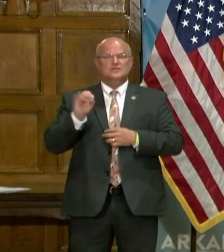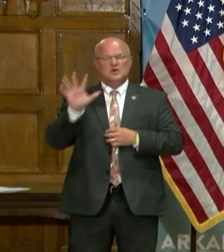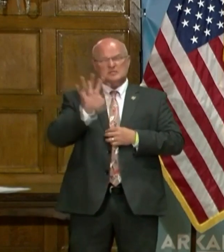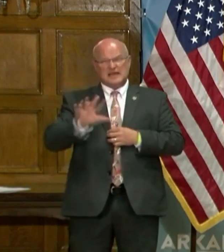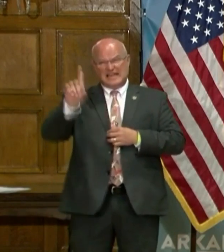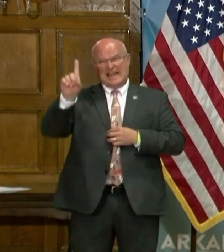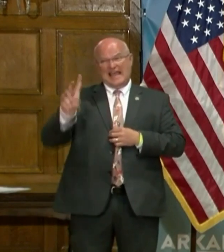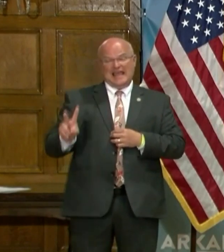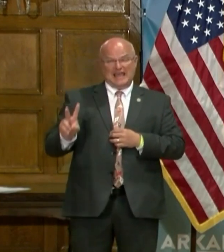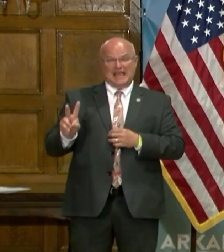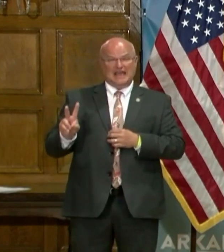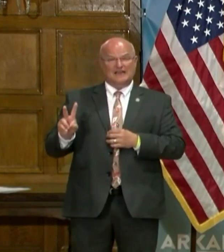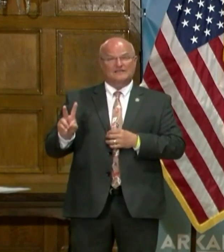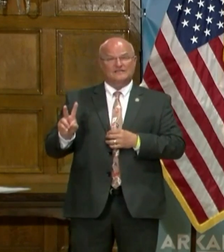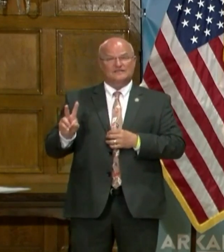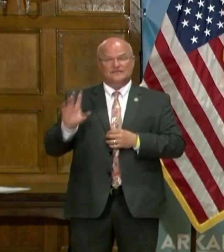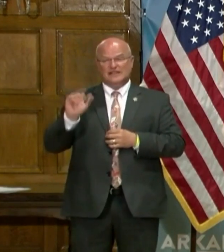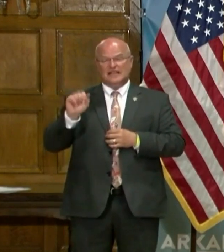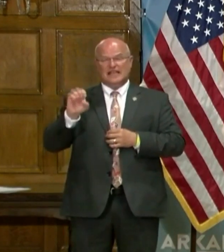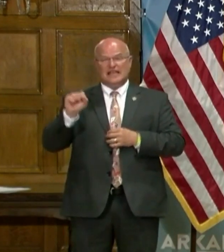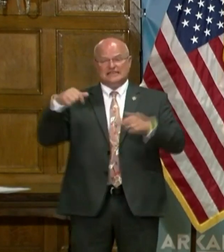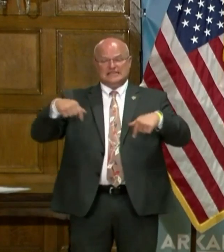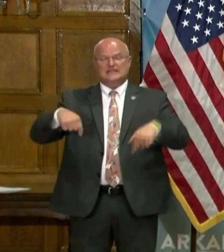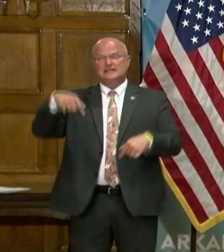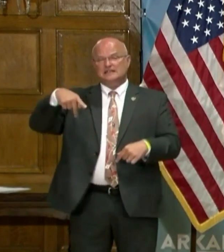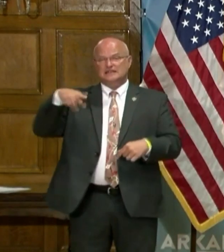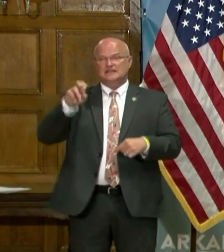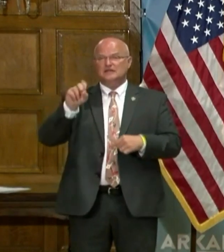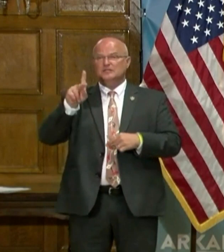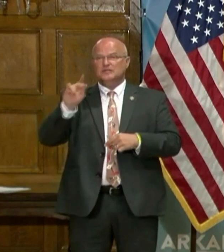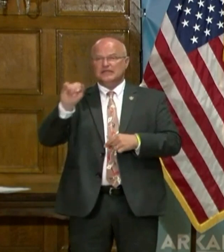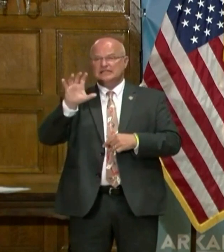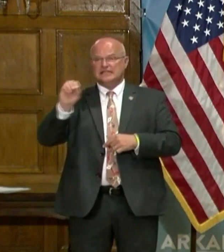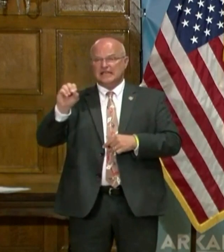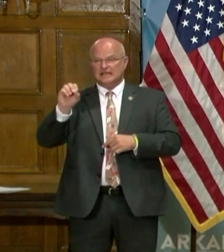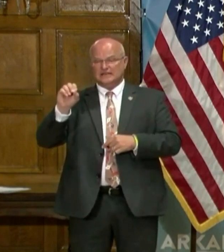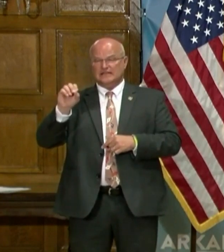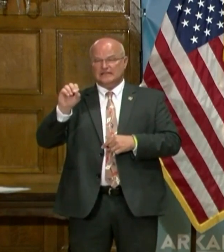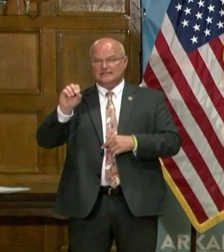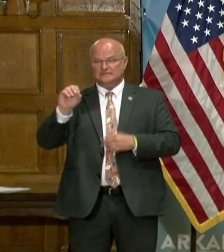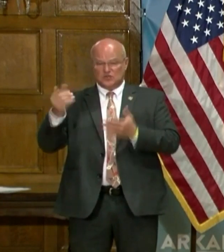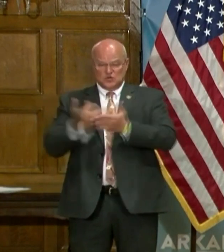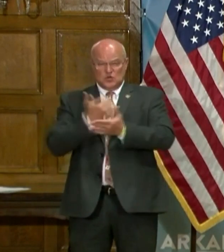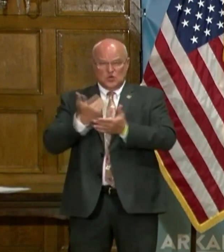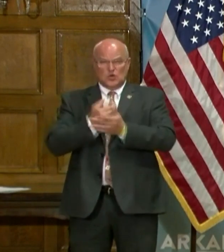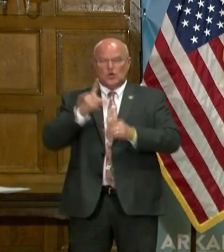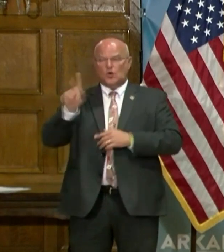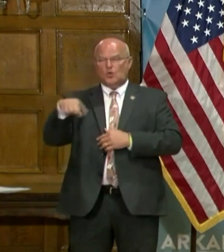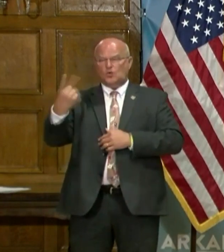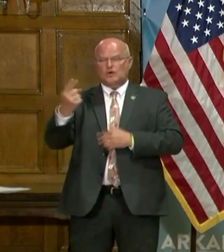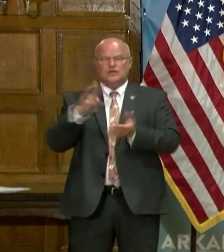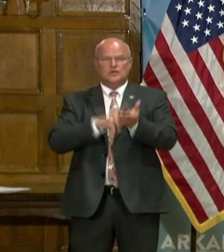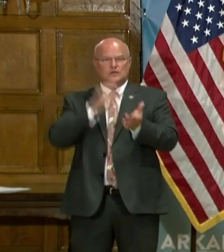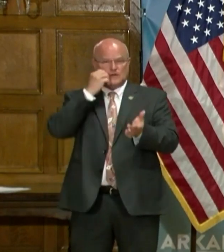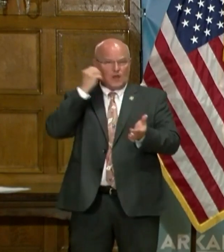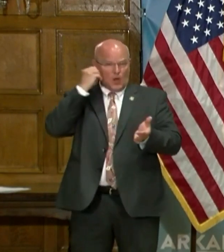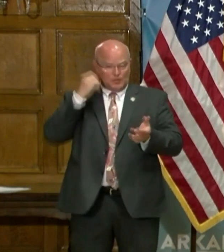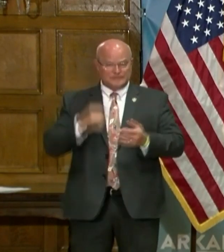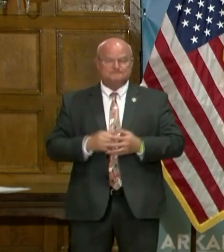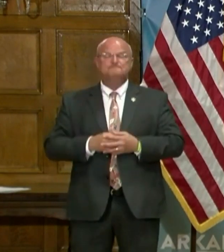about half of the cases in Pulaski County, new cases from yesterday, are in a single nursing home.